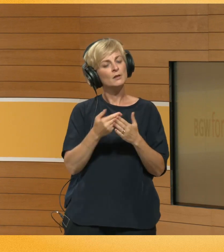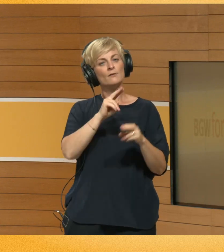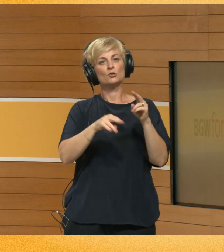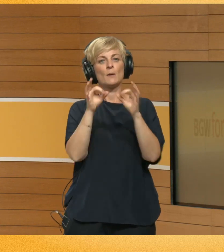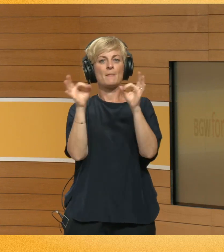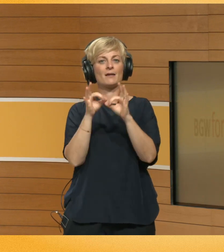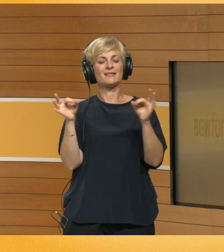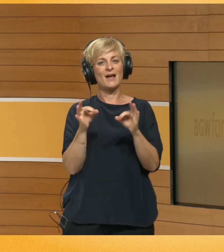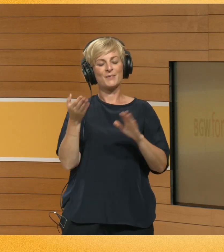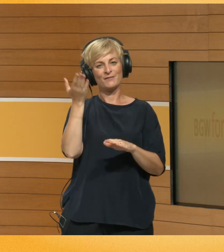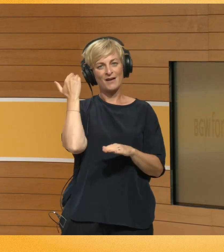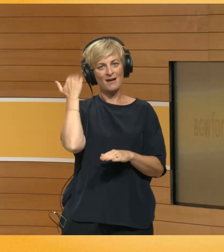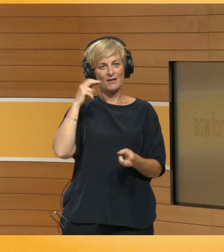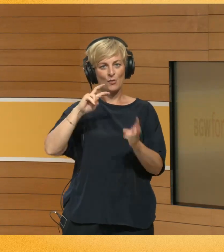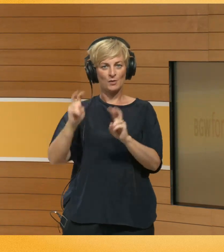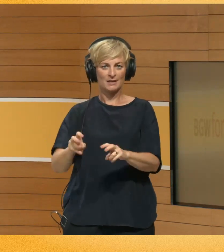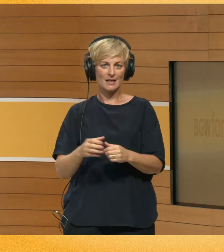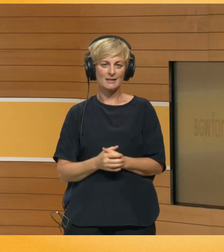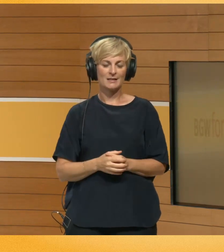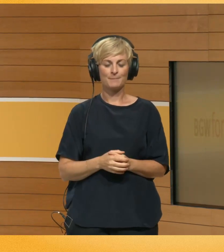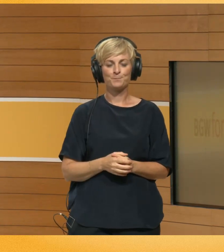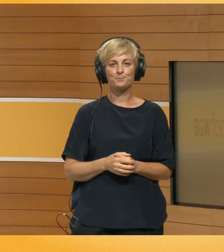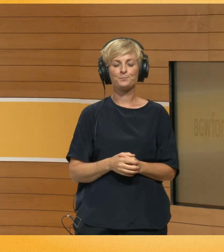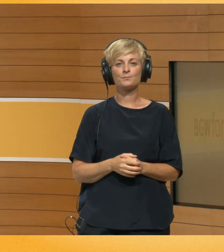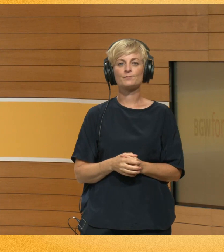Let's look at the pharmaceutical side.